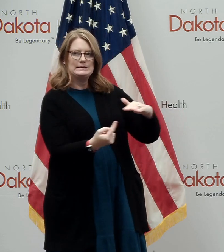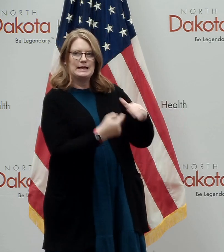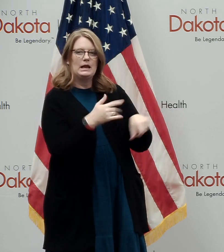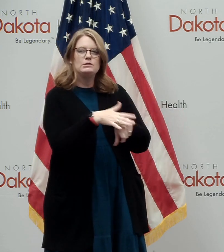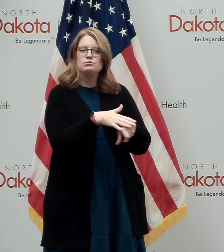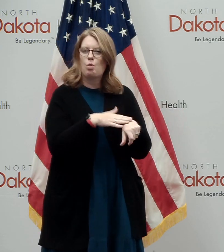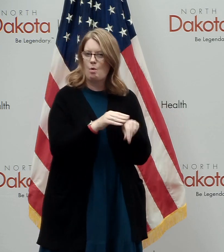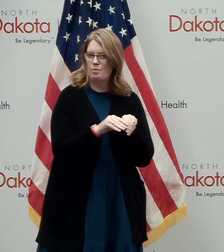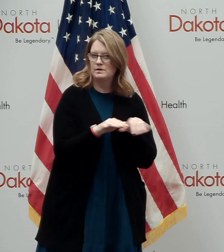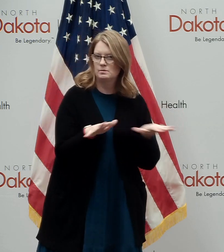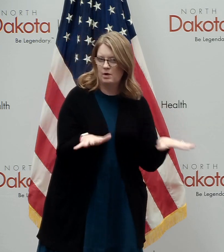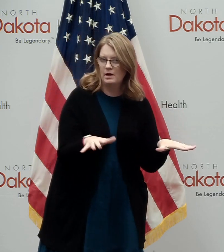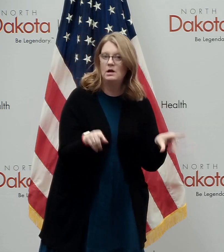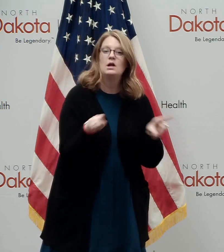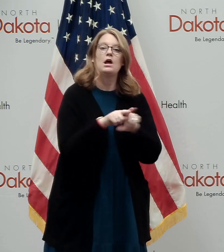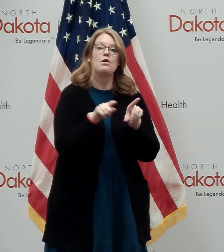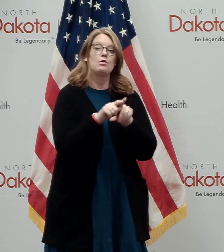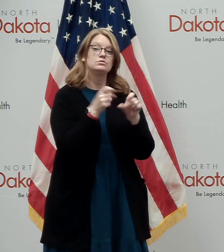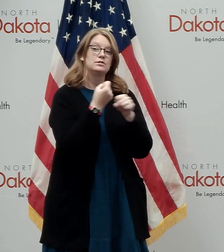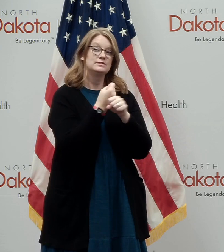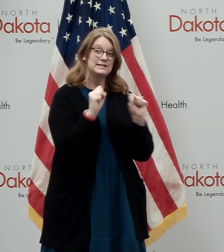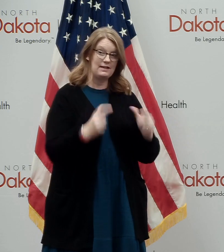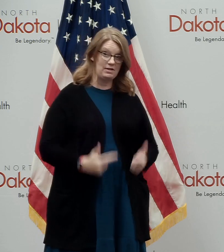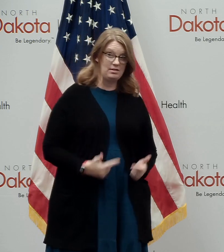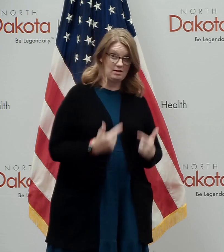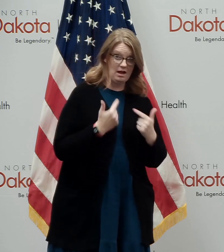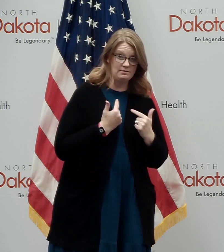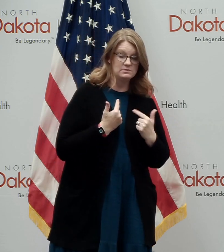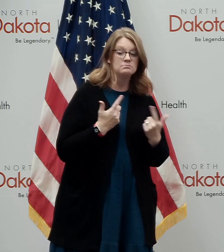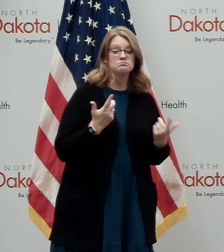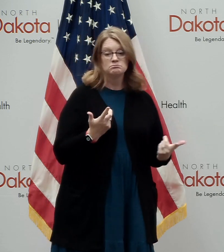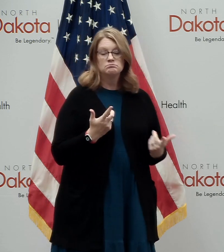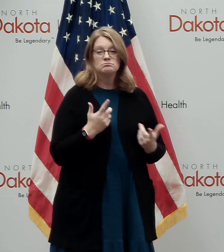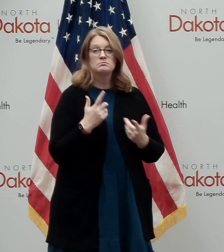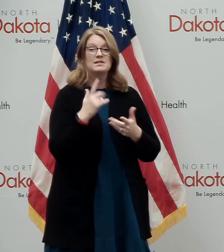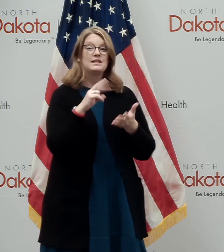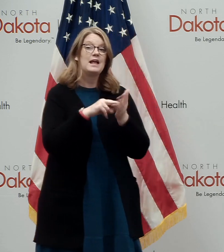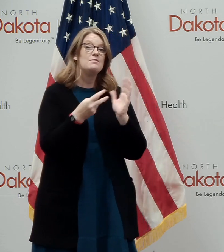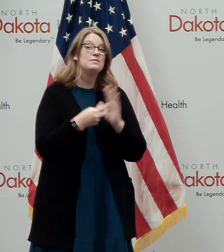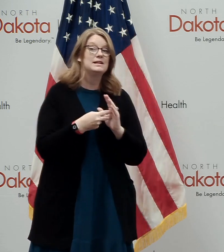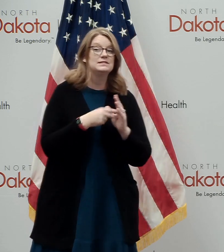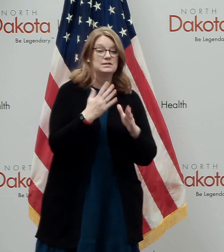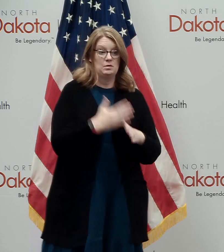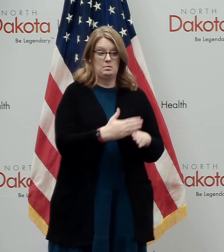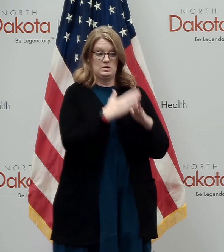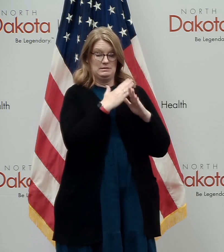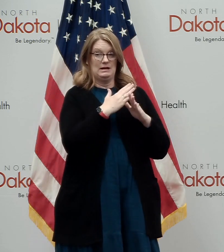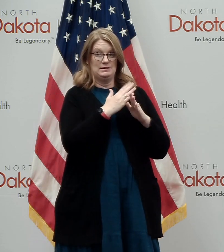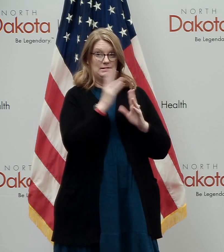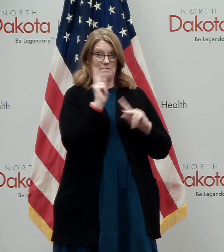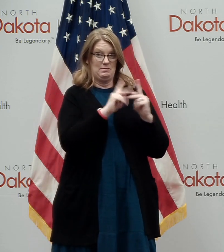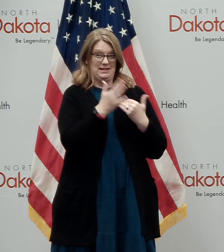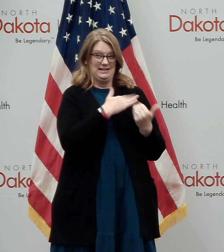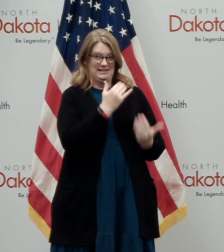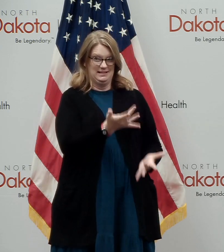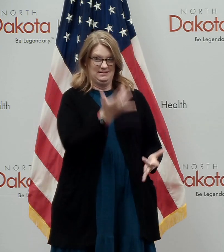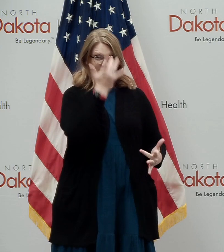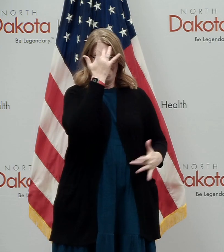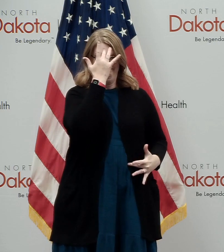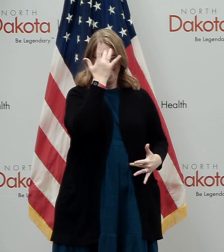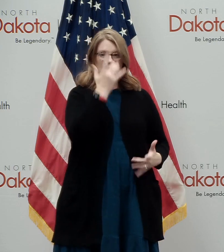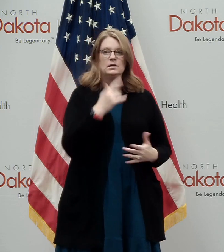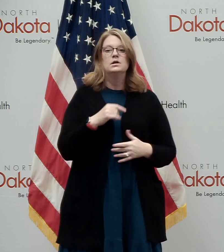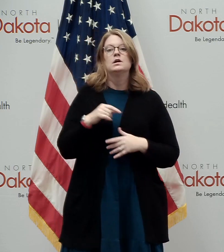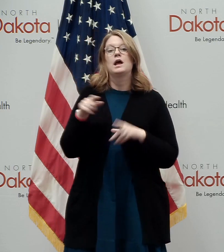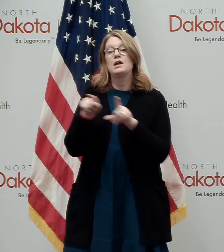in the process save lives. And that involves, again, our vulnerable populations. And when we talk about saving livelihoods, this has been our